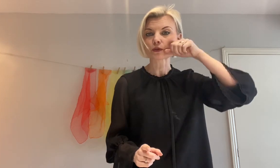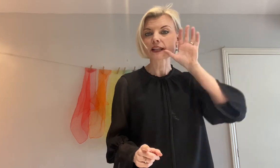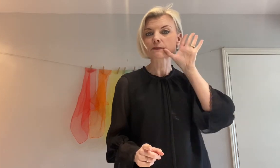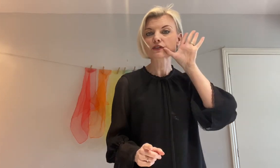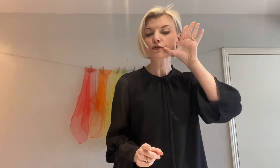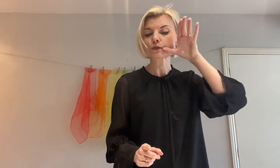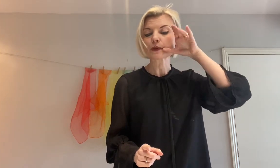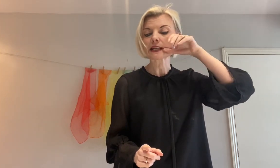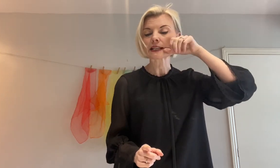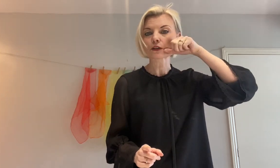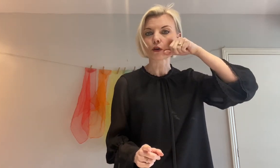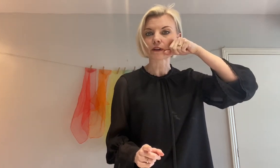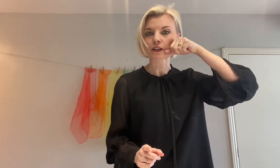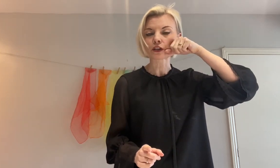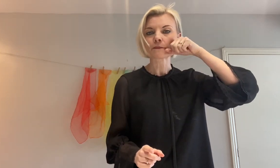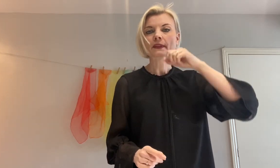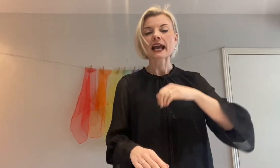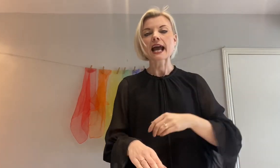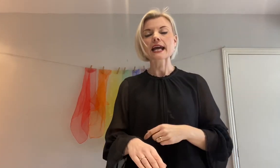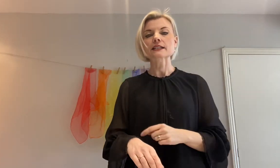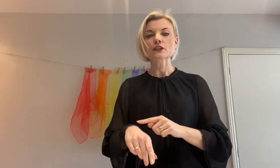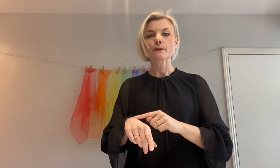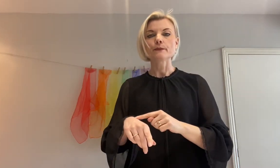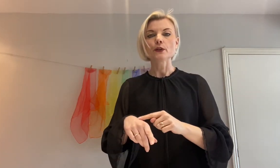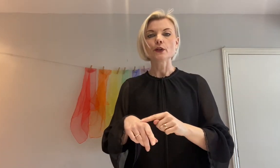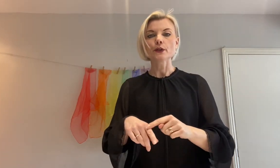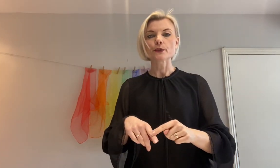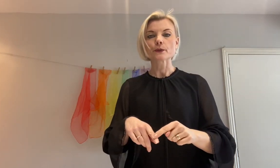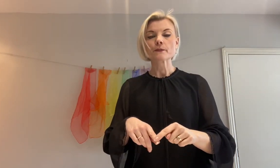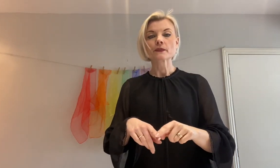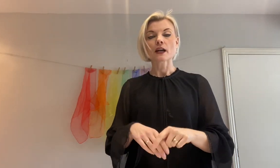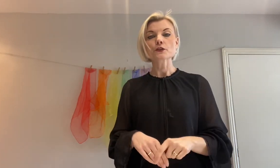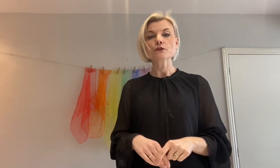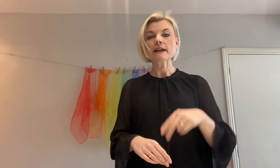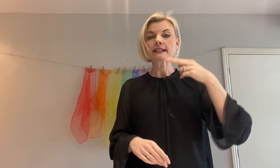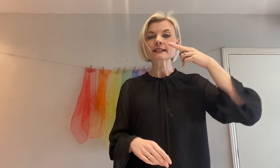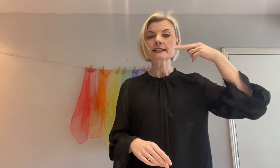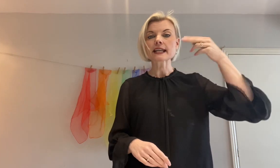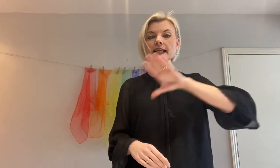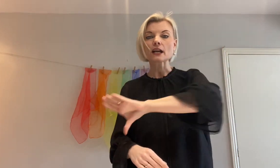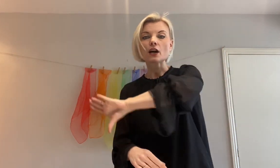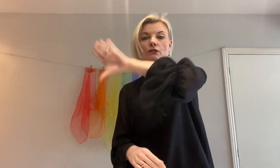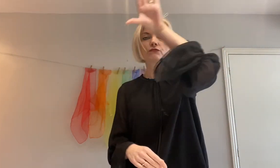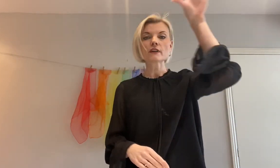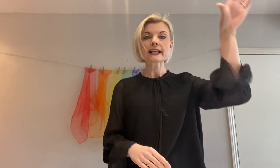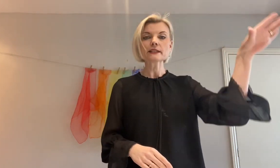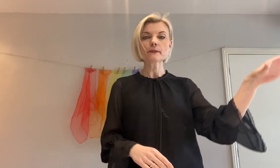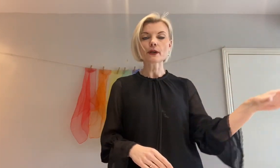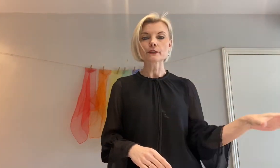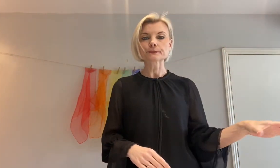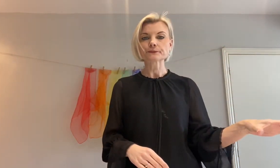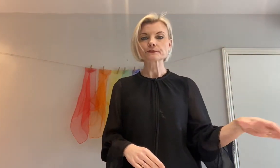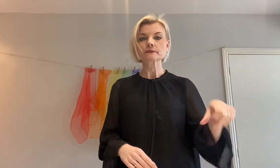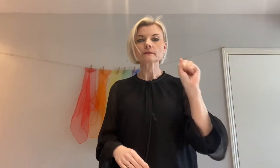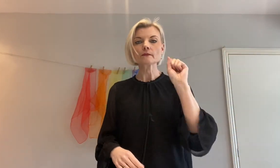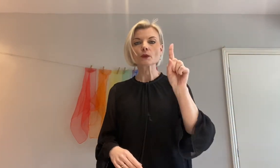lips. Squeeze an orange. And blue. Are you ready to sing a rainbow?